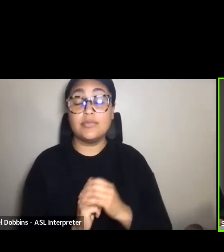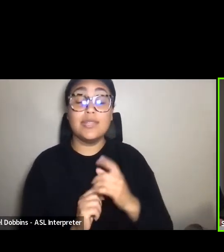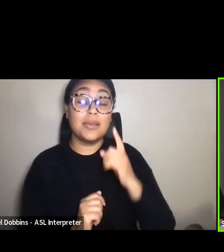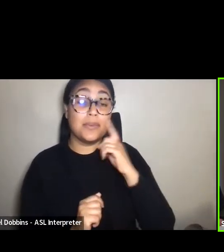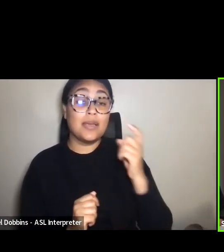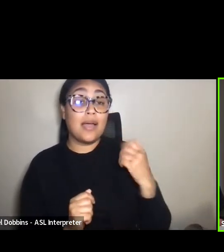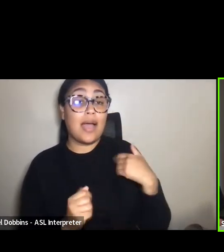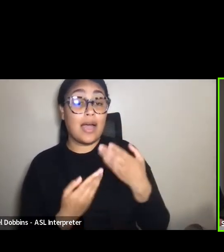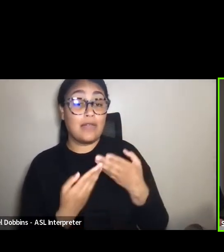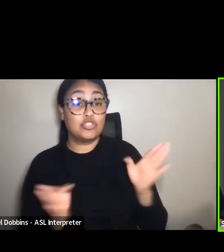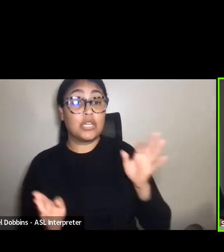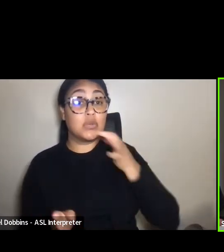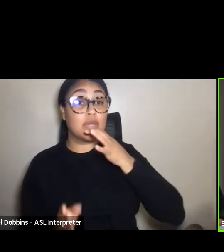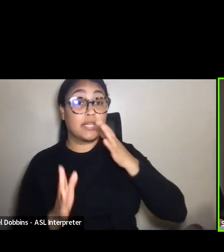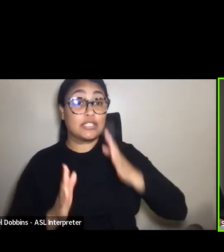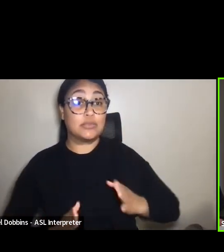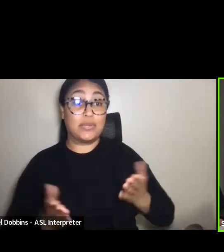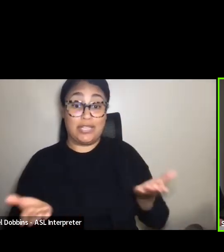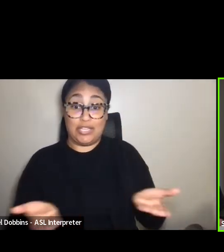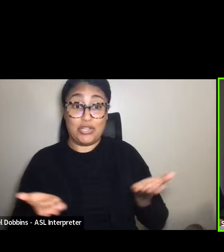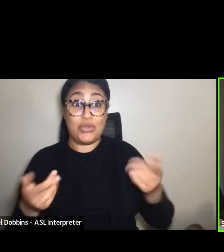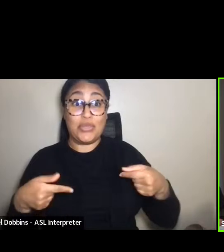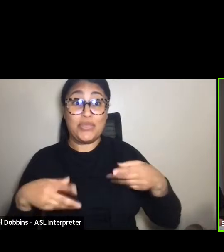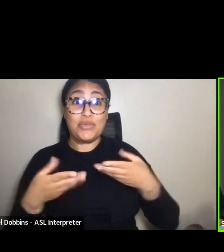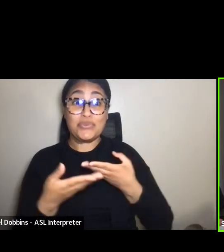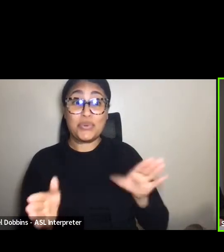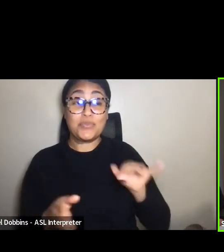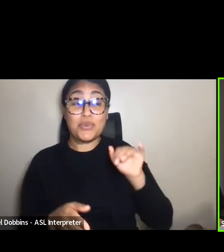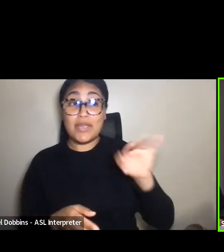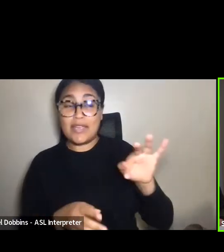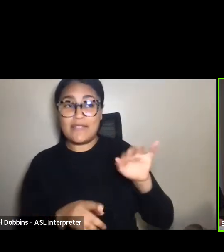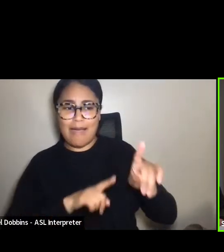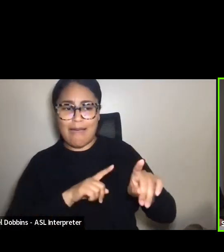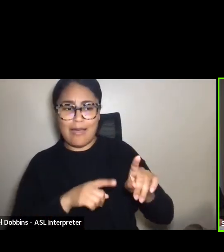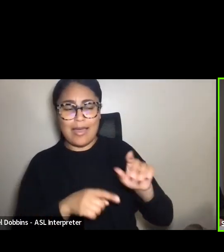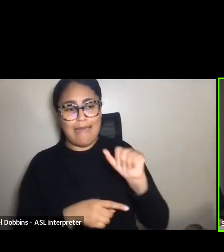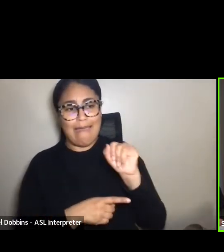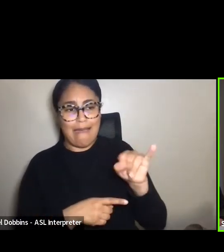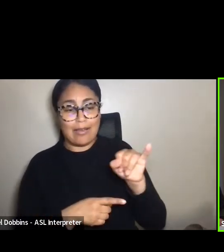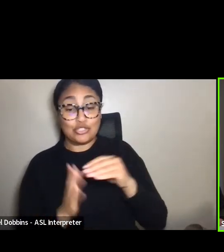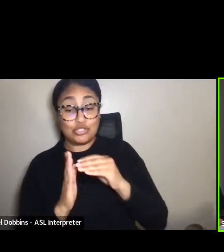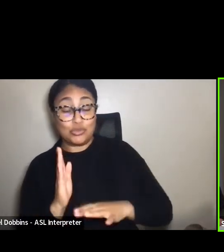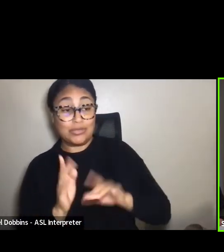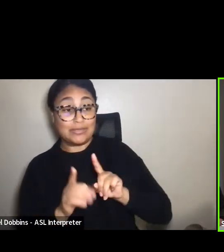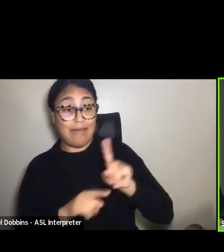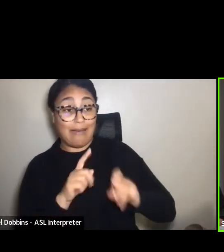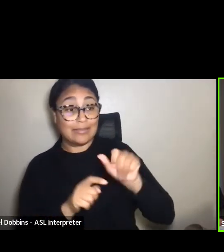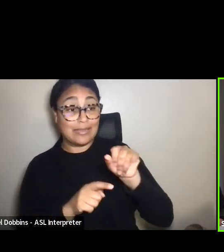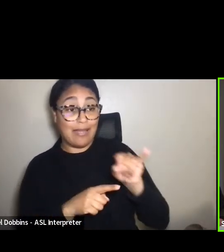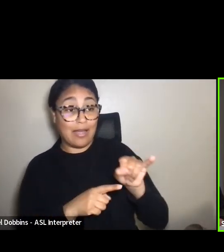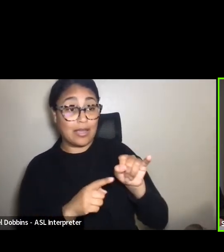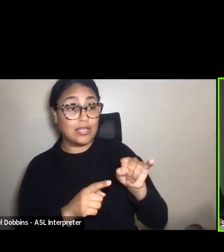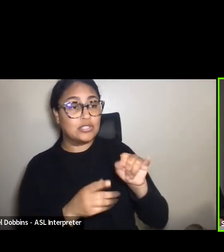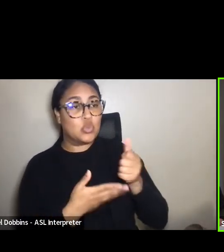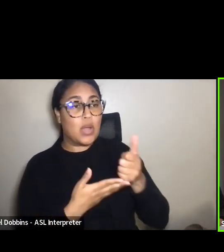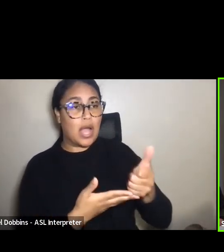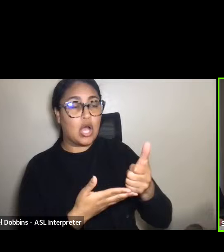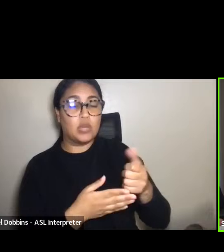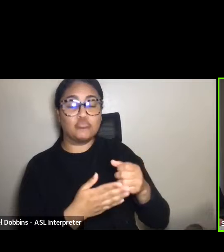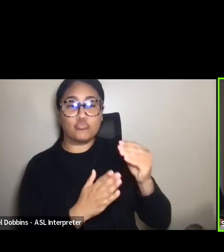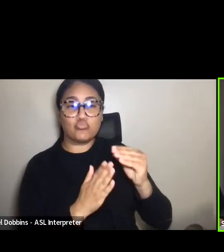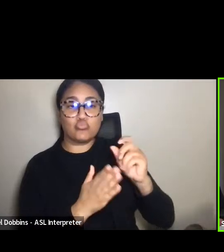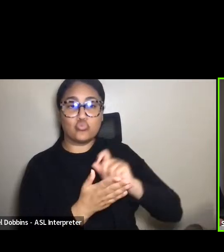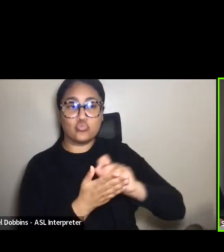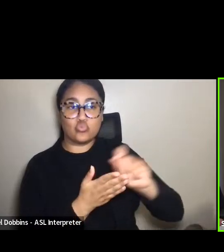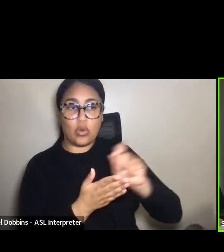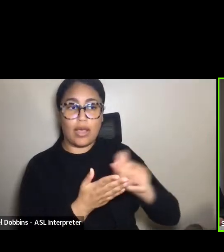general expert in the room. So if they are, you know, asking AI to prompt an essay for them, which I think is part of what we want